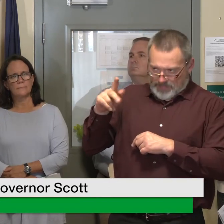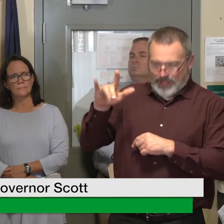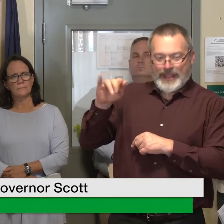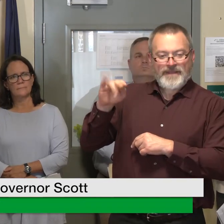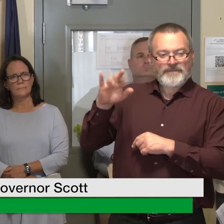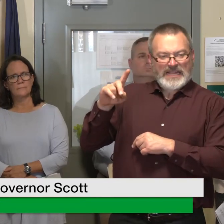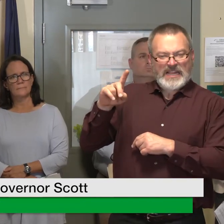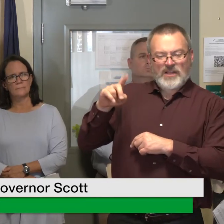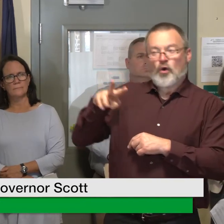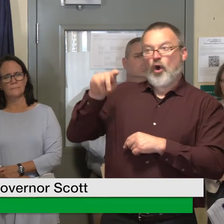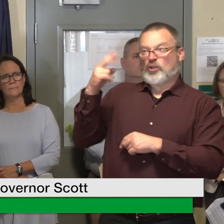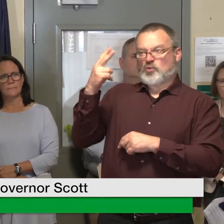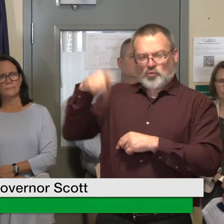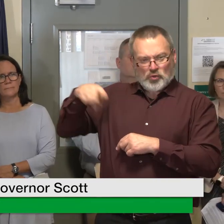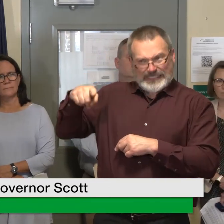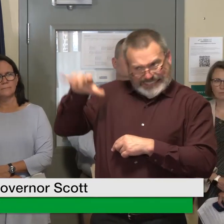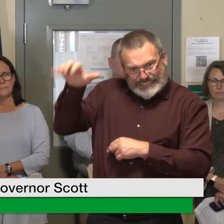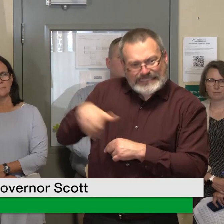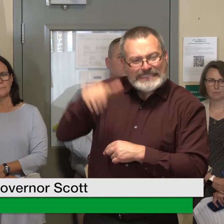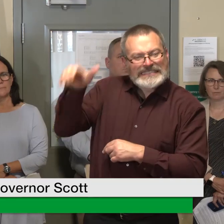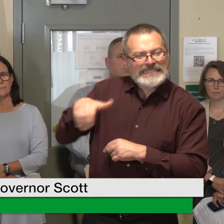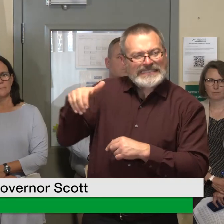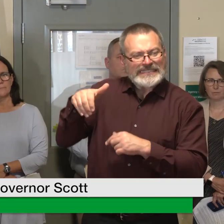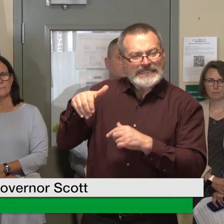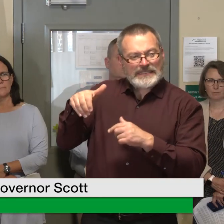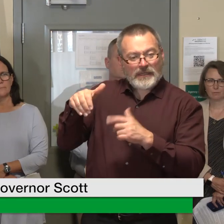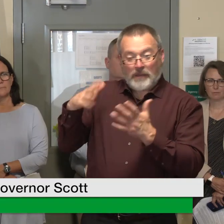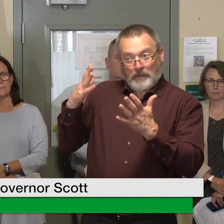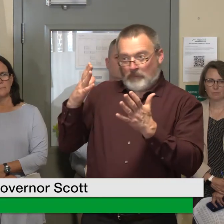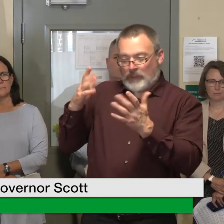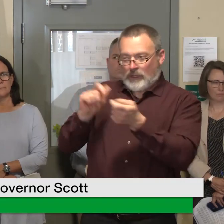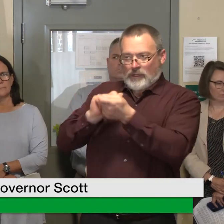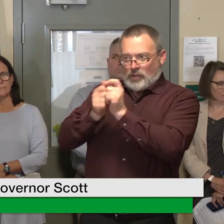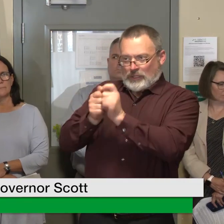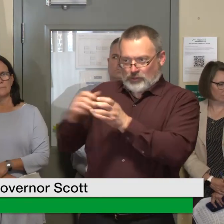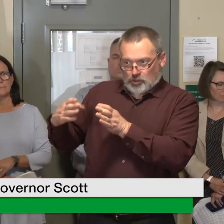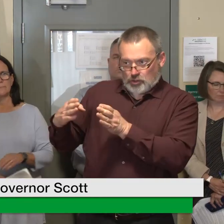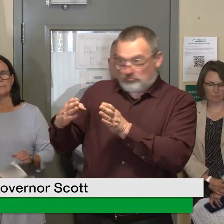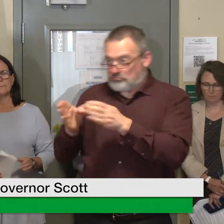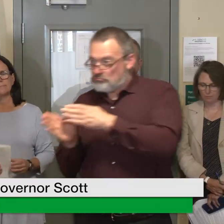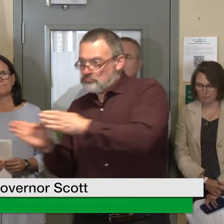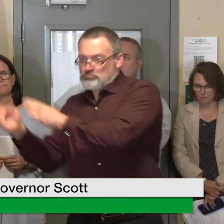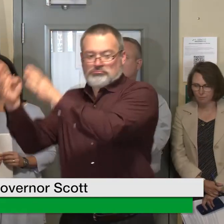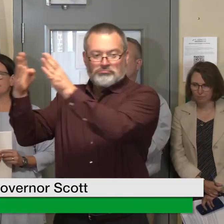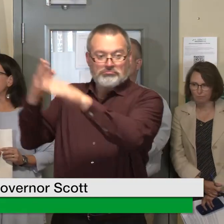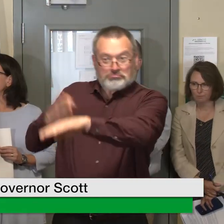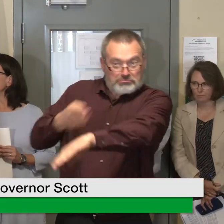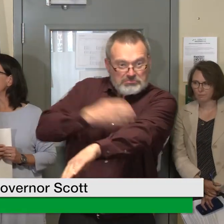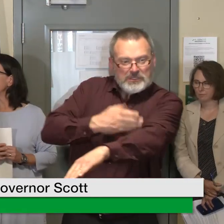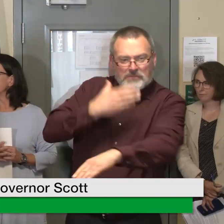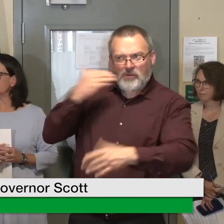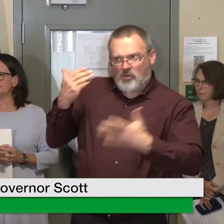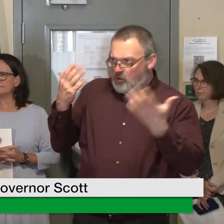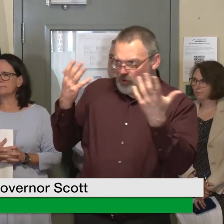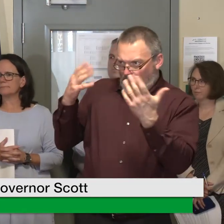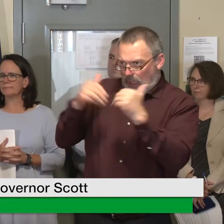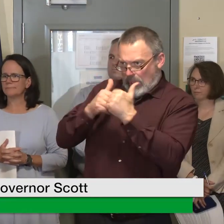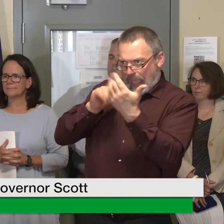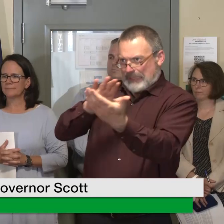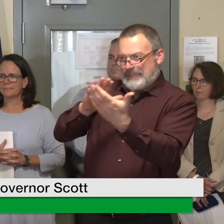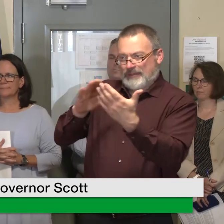I know there was talk about potentially shifting Route 2 if that got worse. It looks like it might have got worse. Any idea on what's going to happen with that?